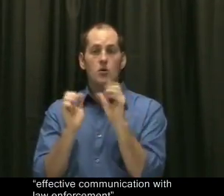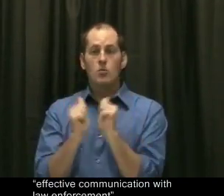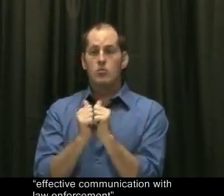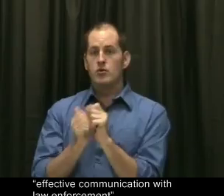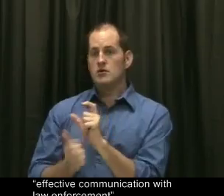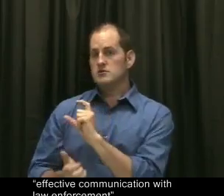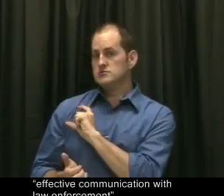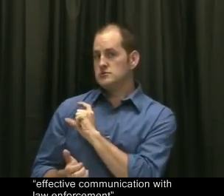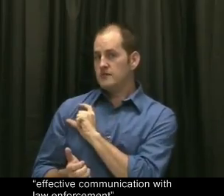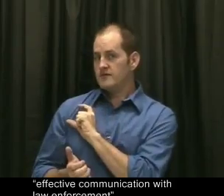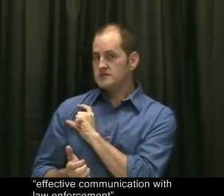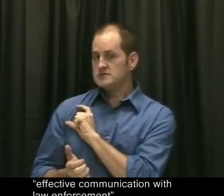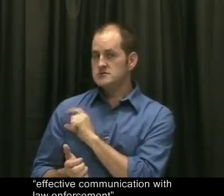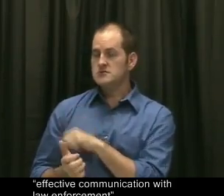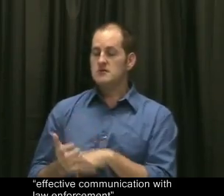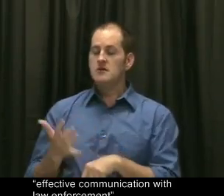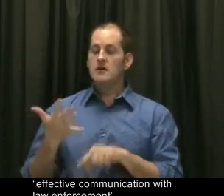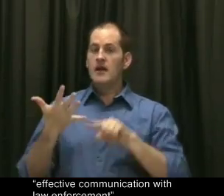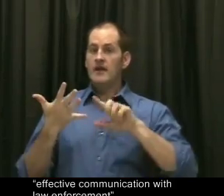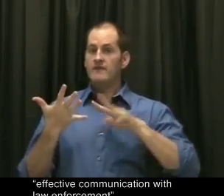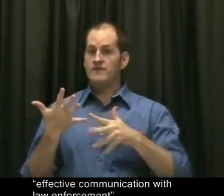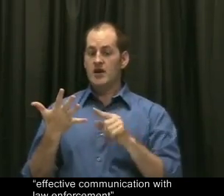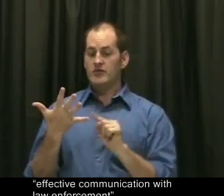effective communication with law enforcement,